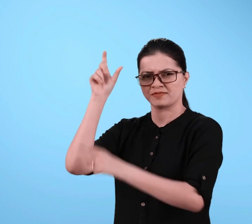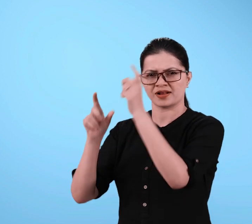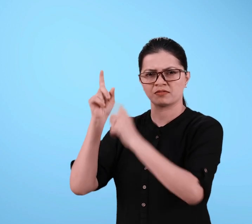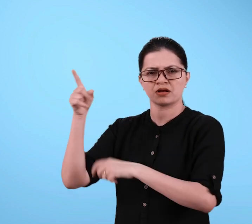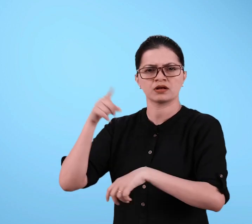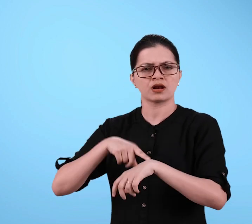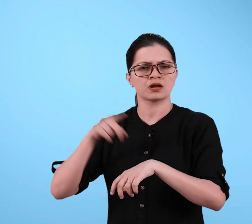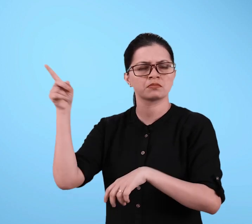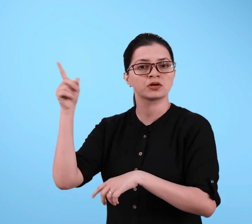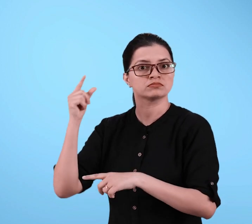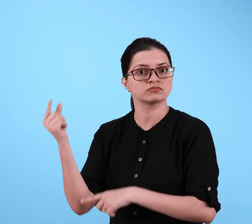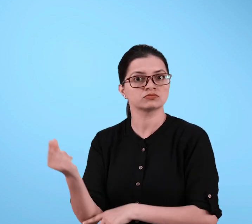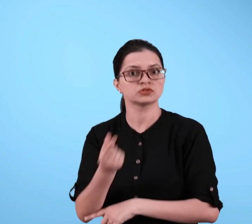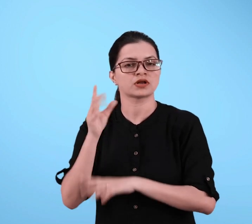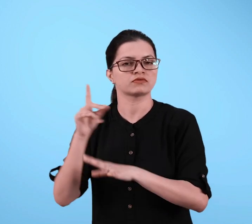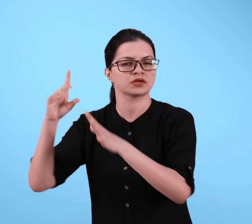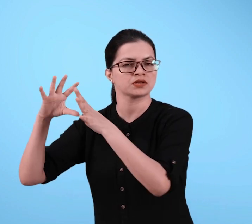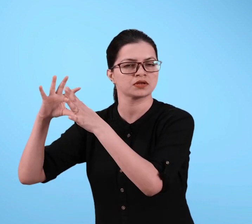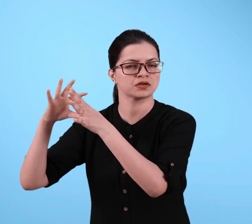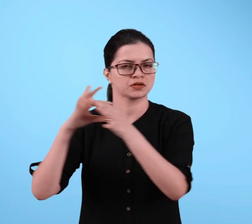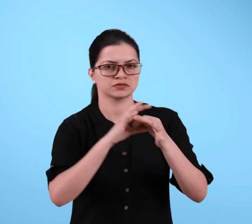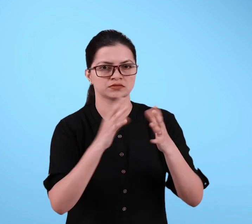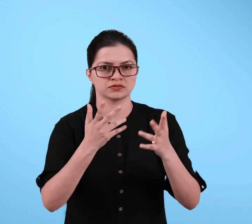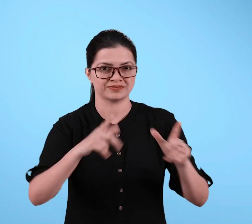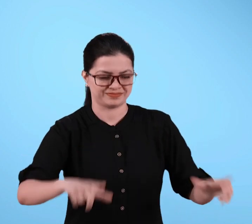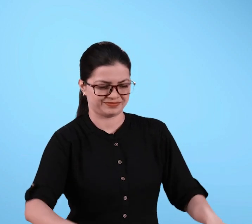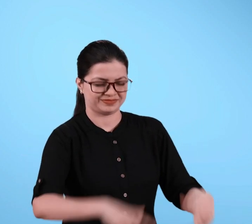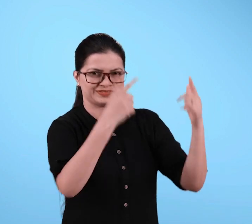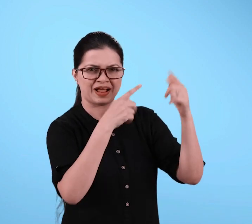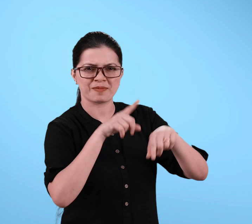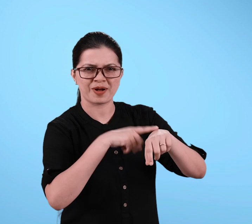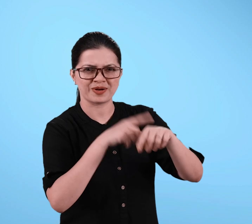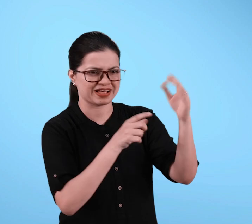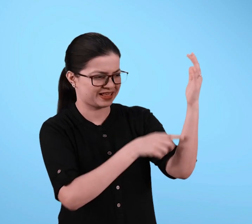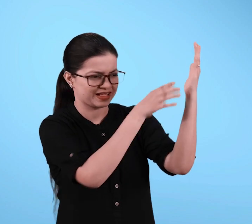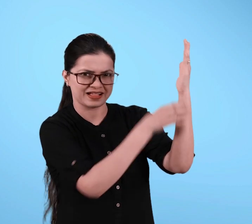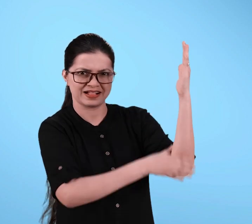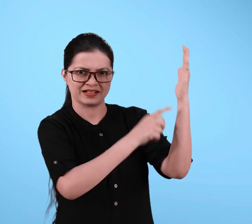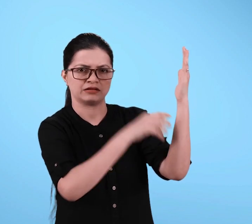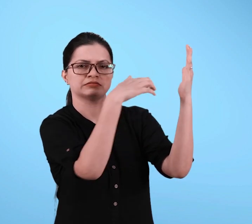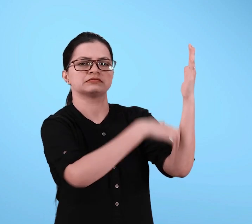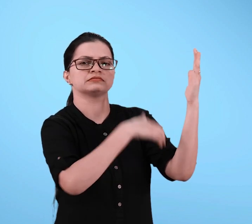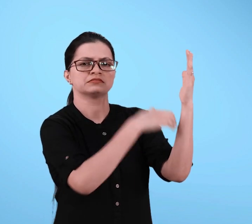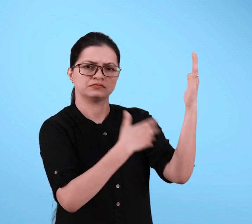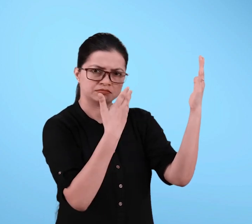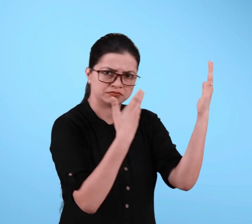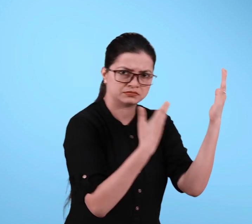those times people used the bark and big leaves of trees or animal skins and furs to cover